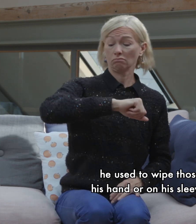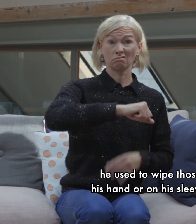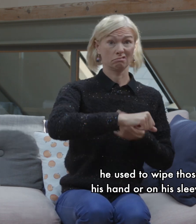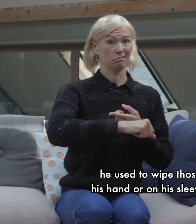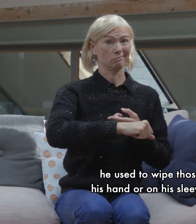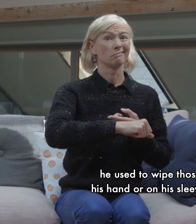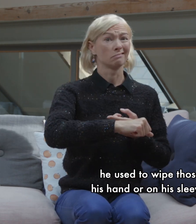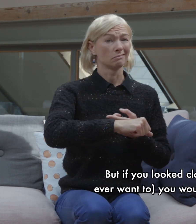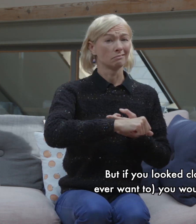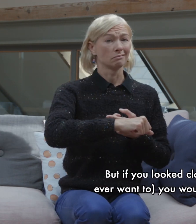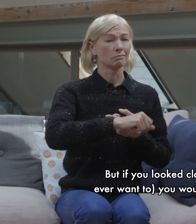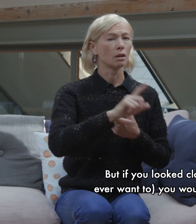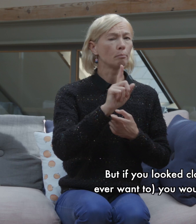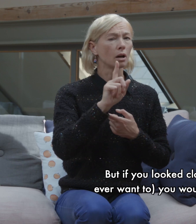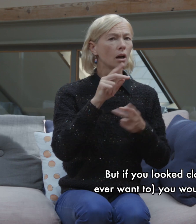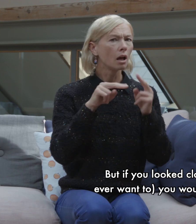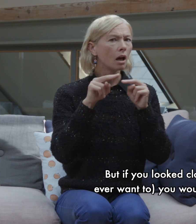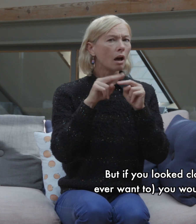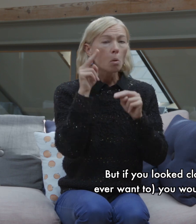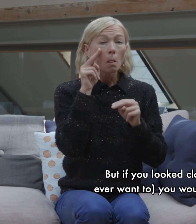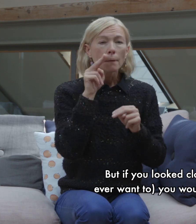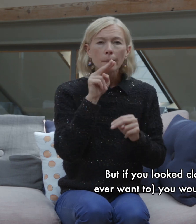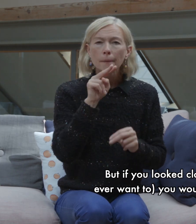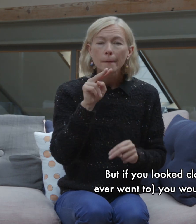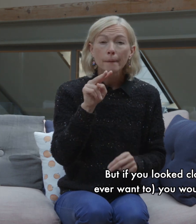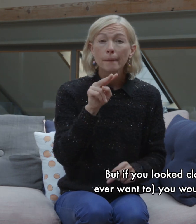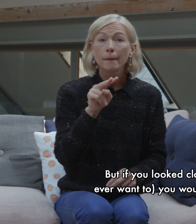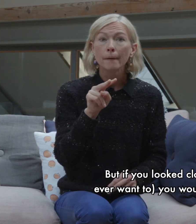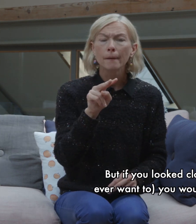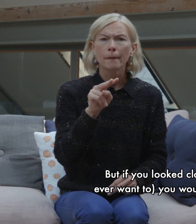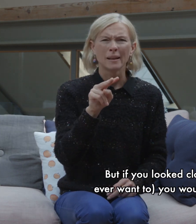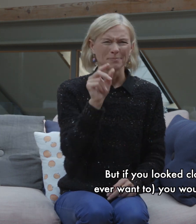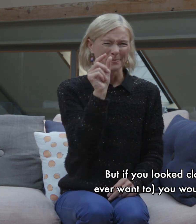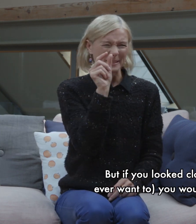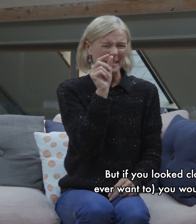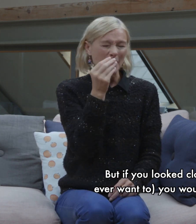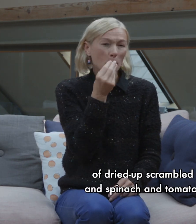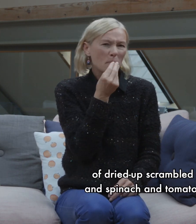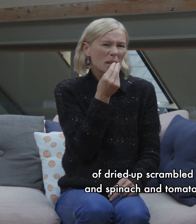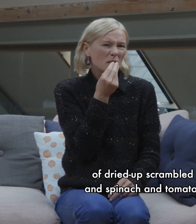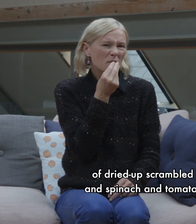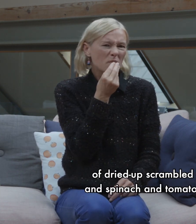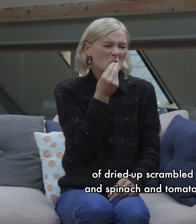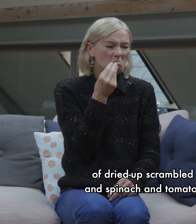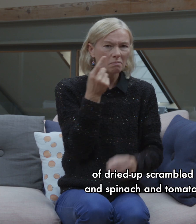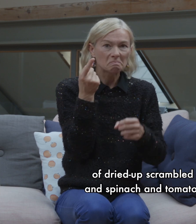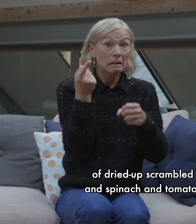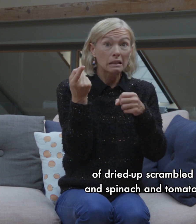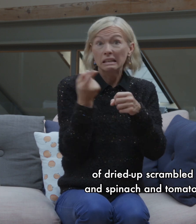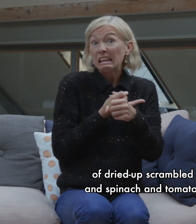he was eating. But if you look closely, not that you'd ever want to, you'd see tiny little specks of dried-up scrambled eggs stuck